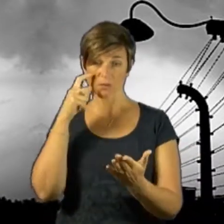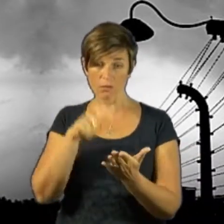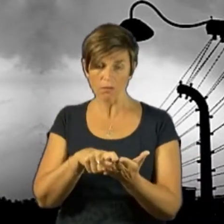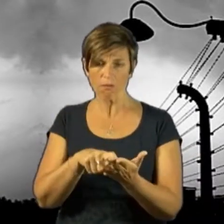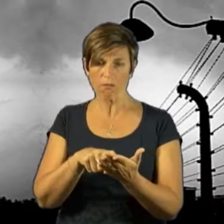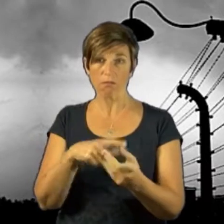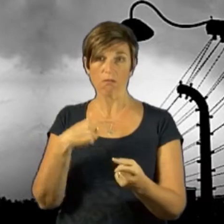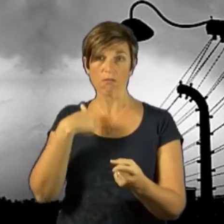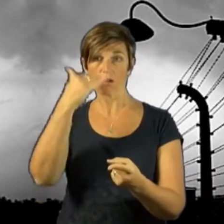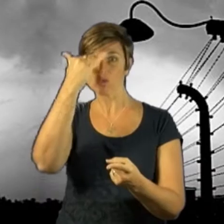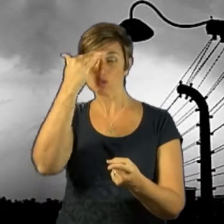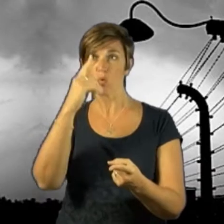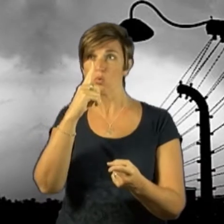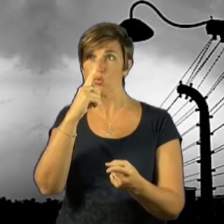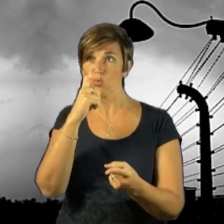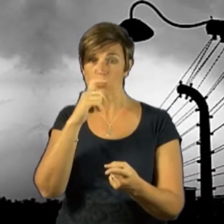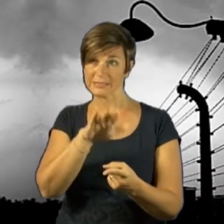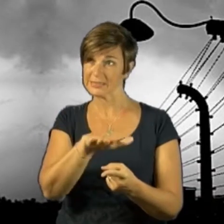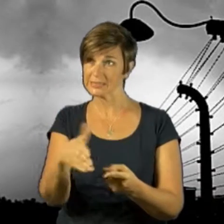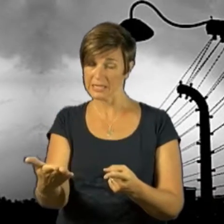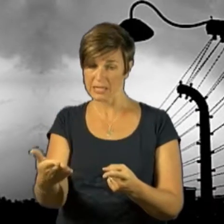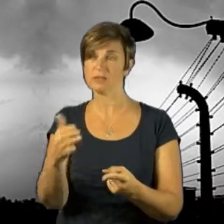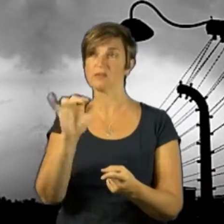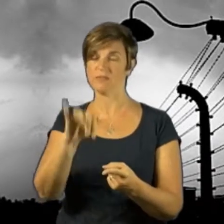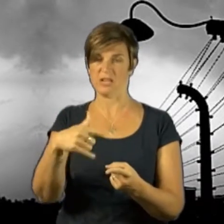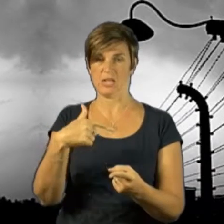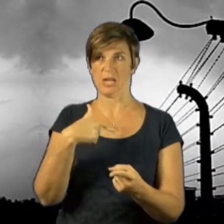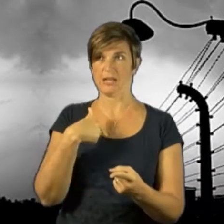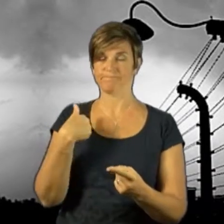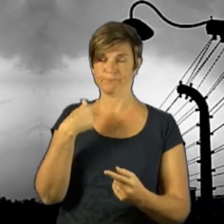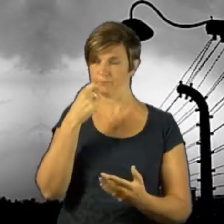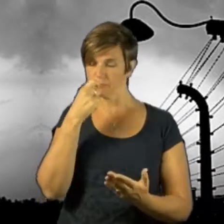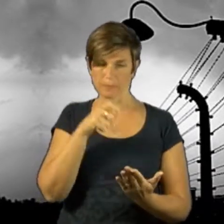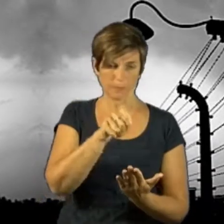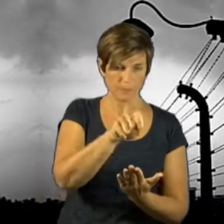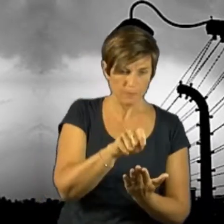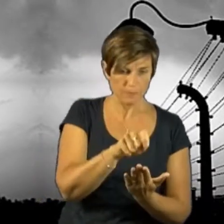And I put a cross next to the names of those who I knew had actually died.